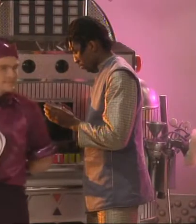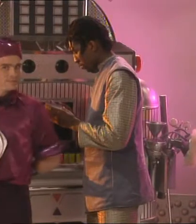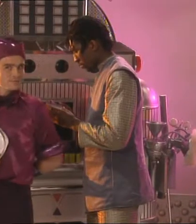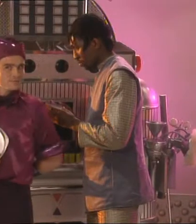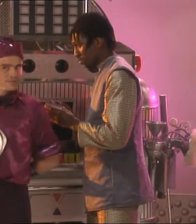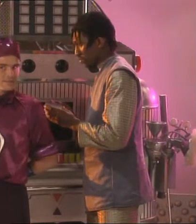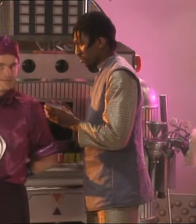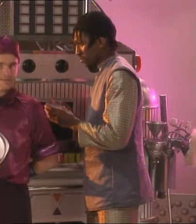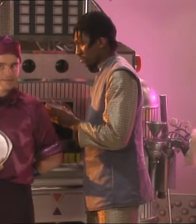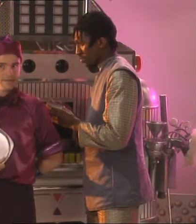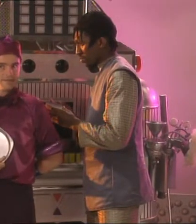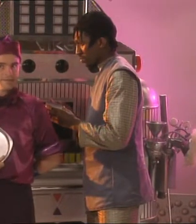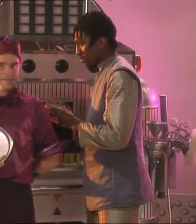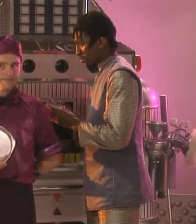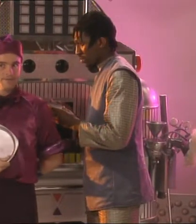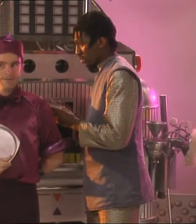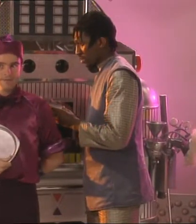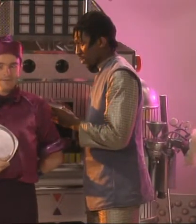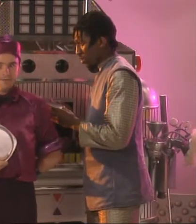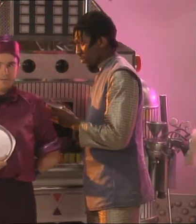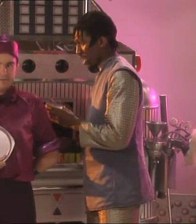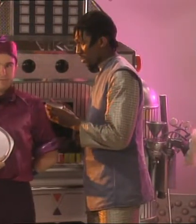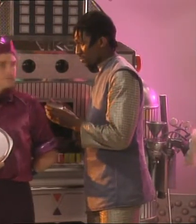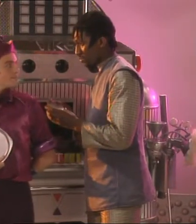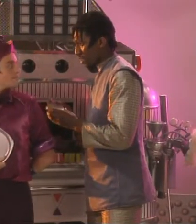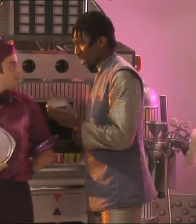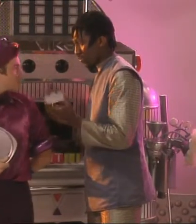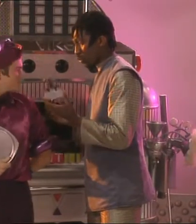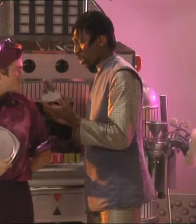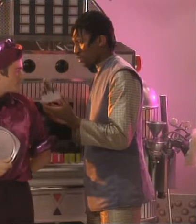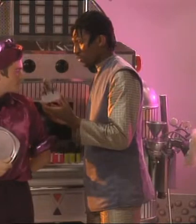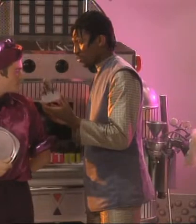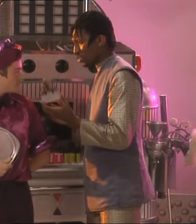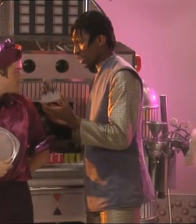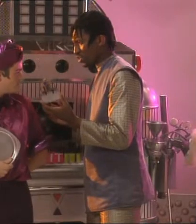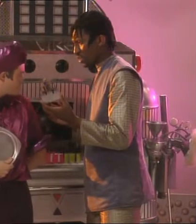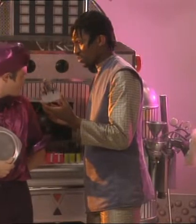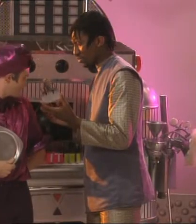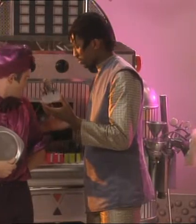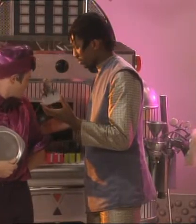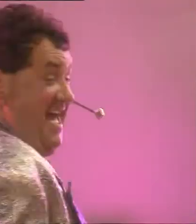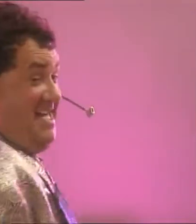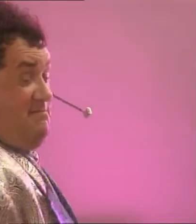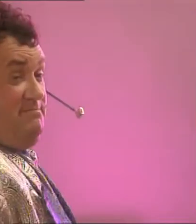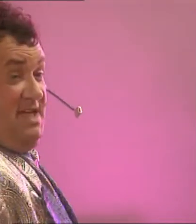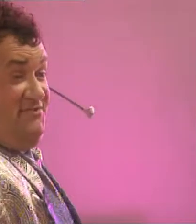Gal, quick. They're here. They're all burnt out. Every one of his restart cells. Is there a